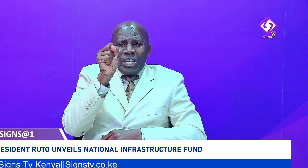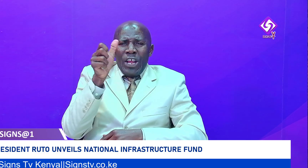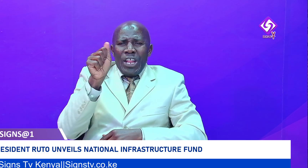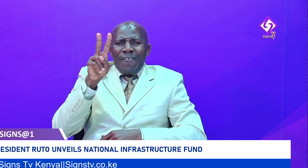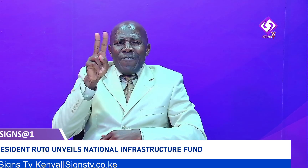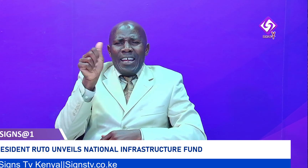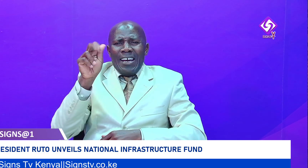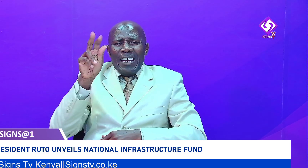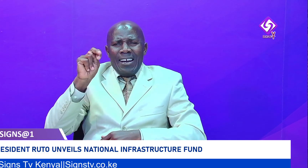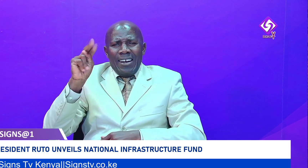Savannah.